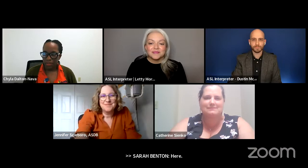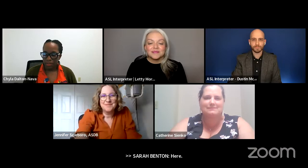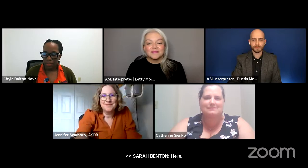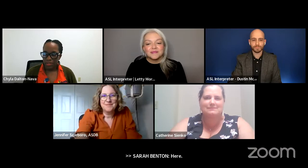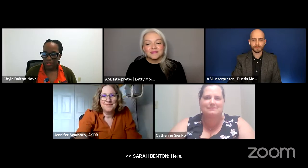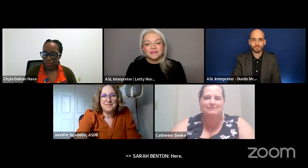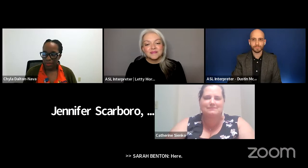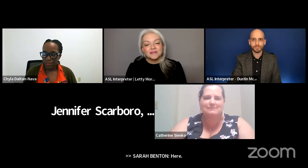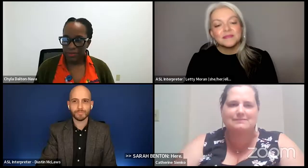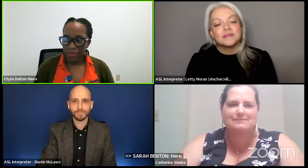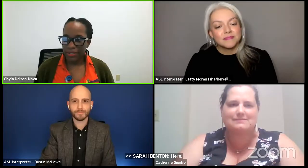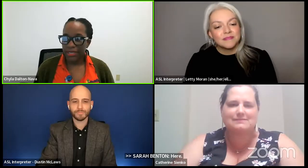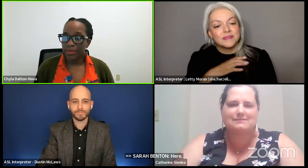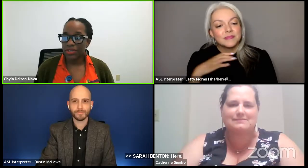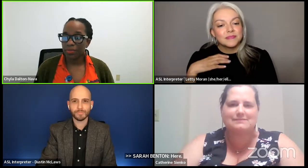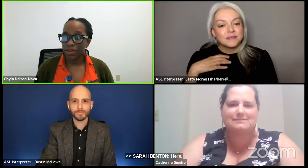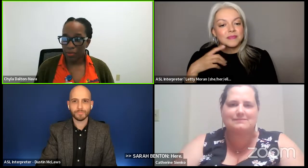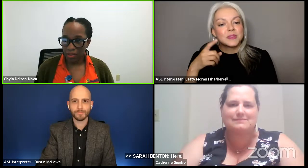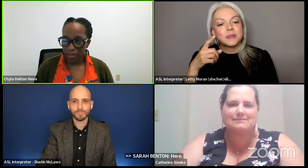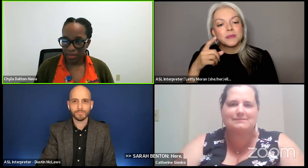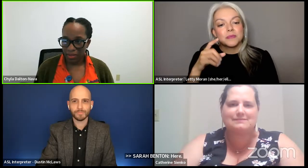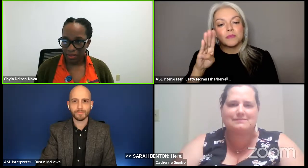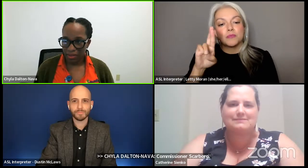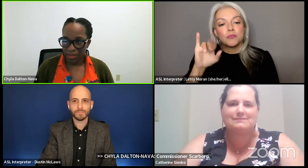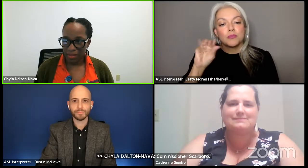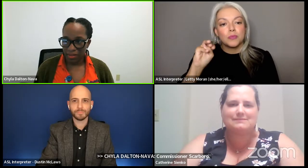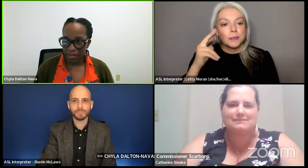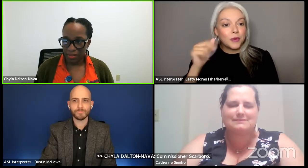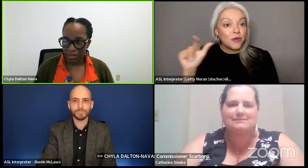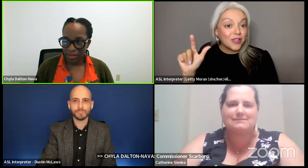Here. Commissioner Commissioner Brimhall,